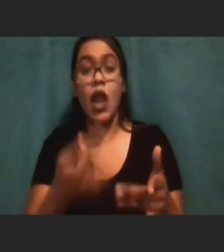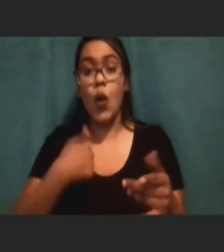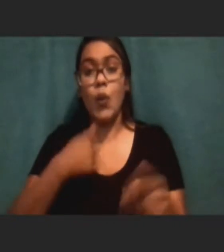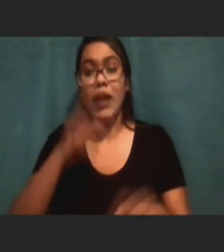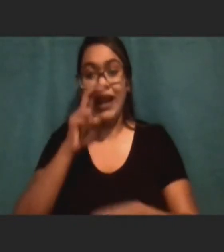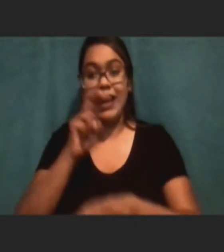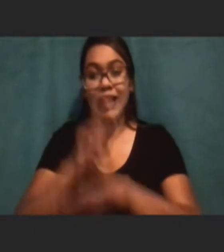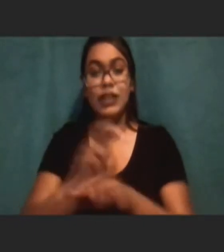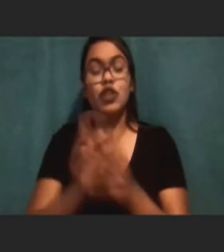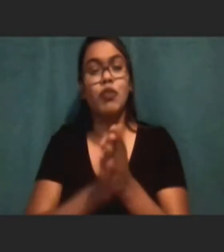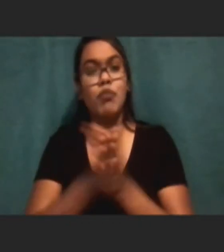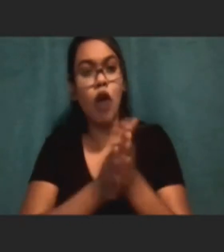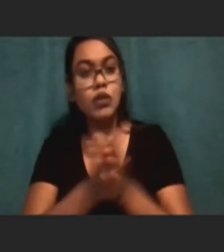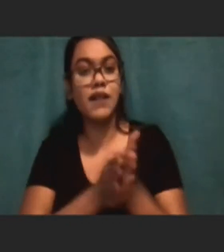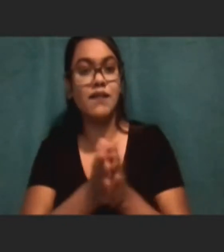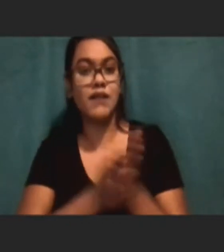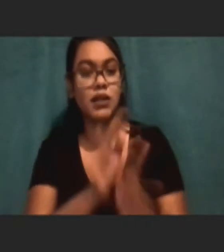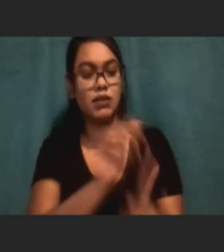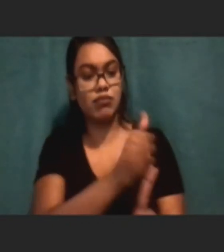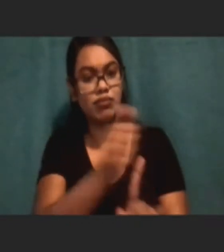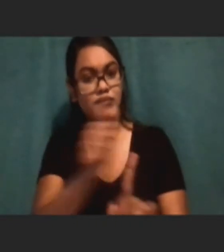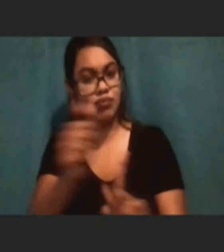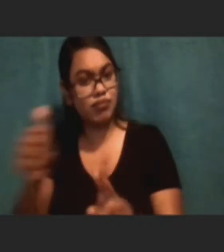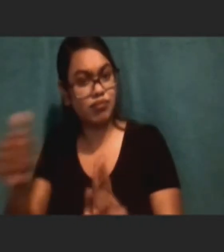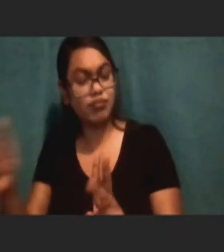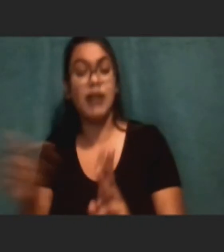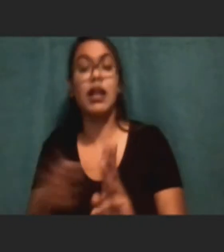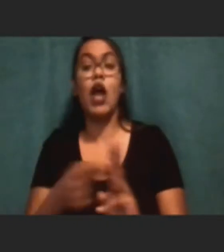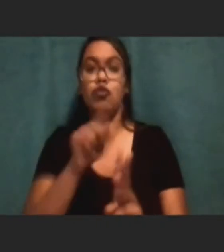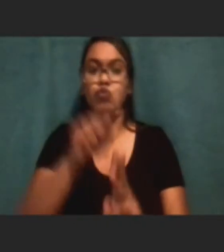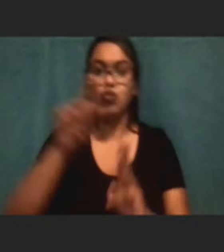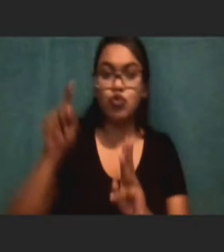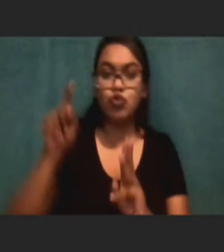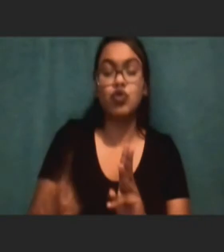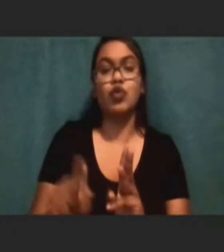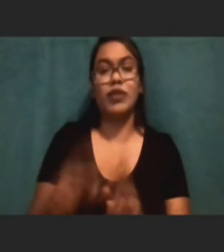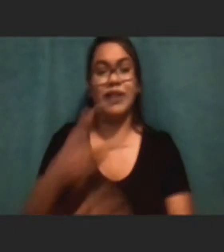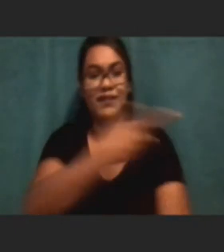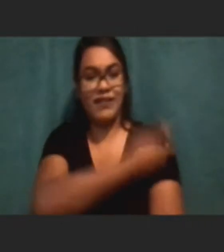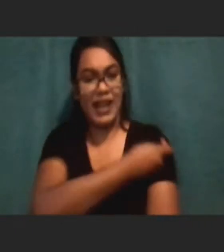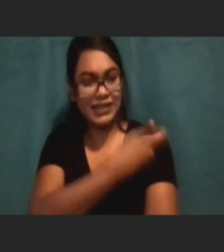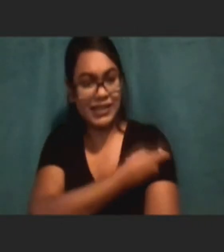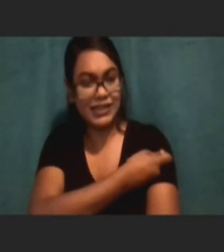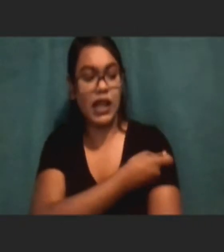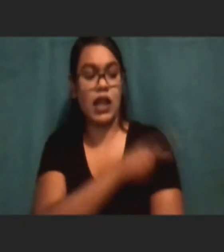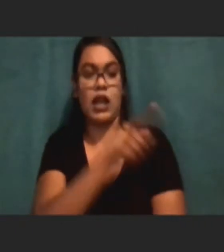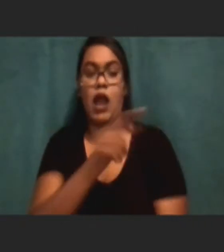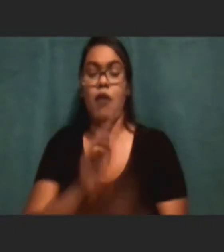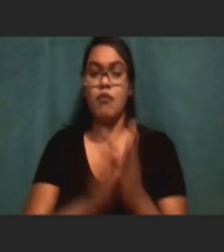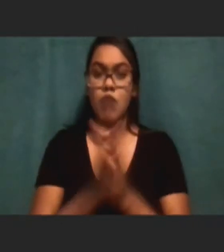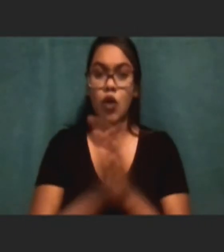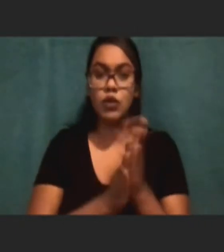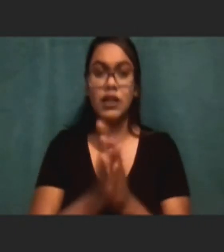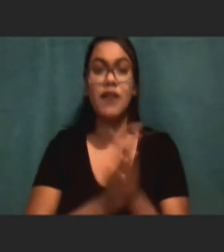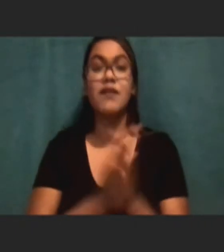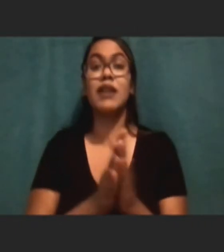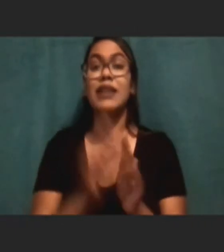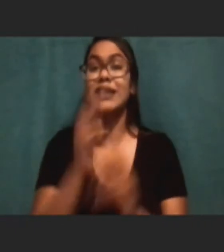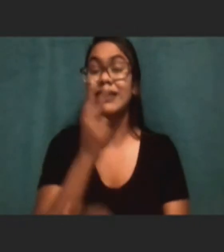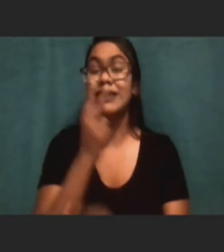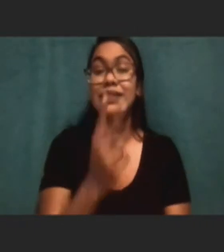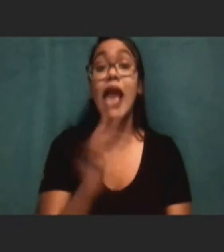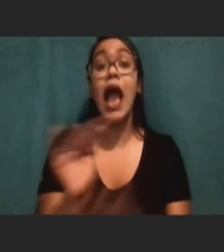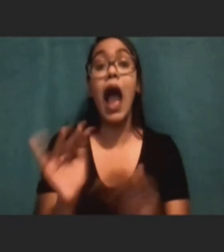our citizens that you should, utilize what is available, tried and